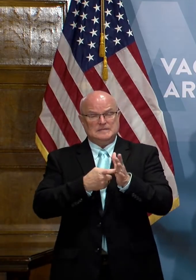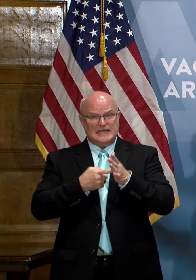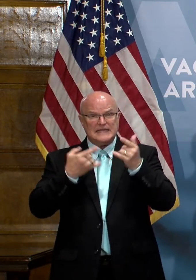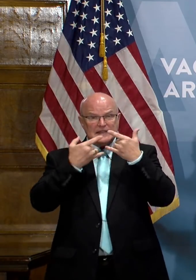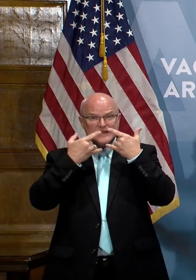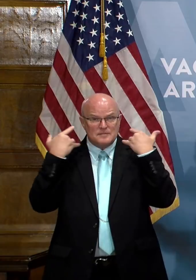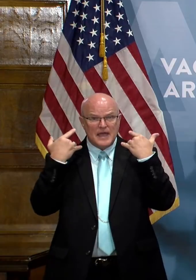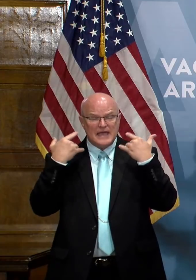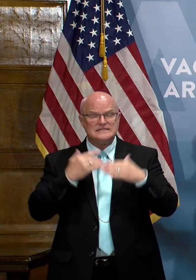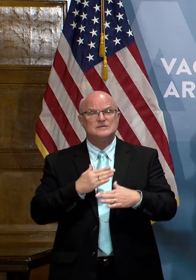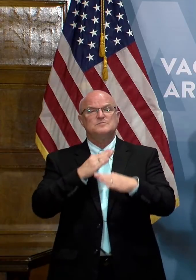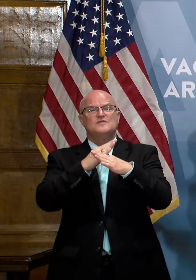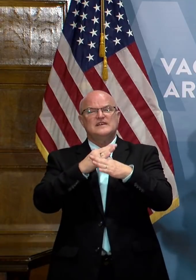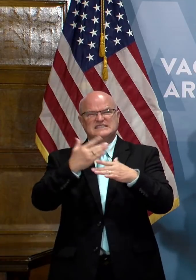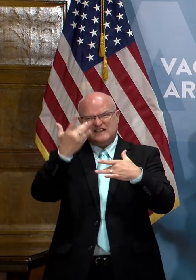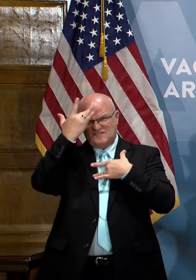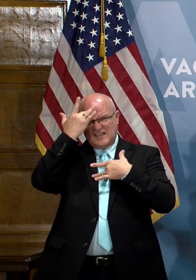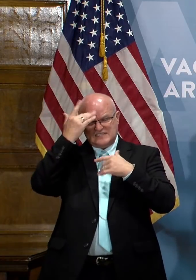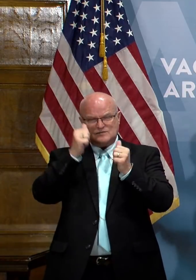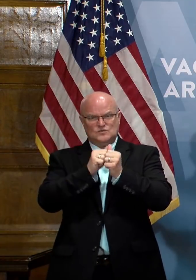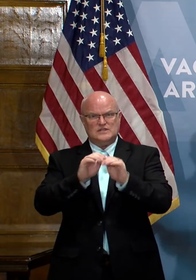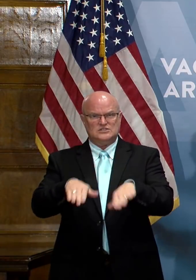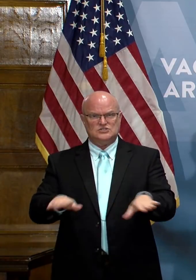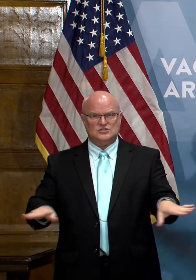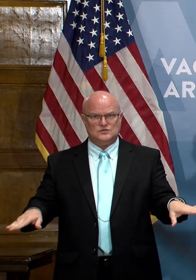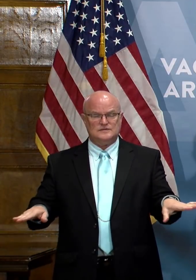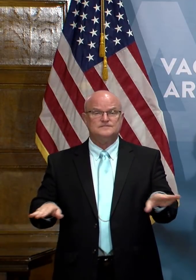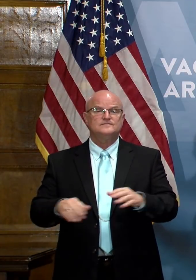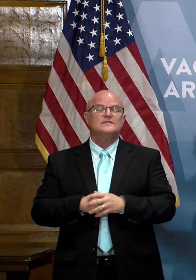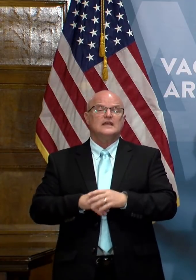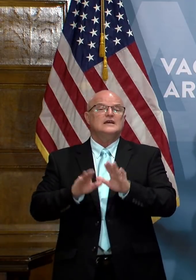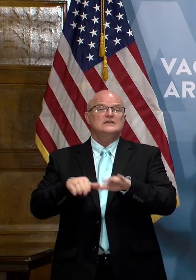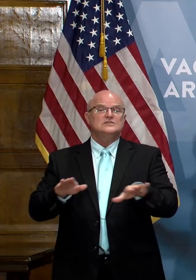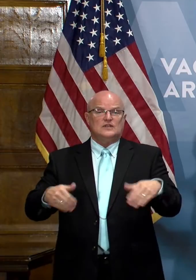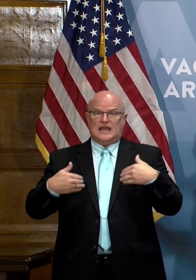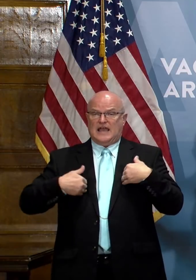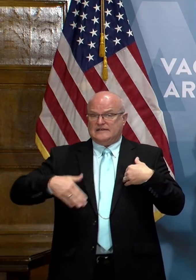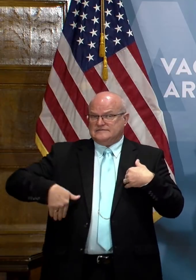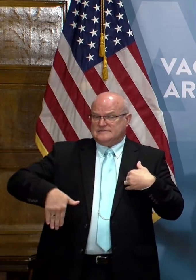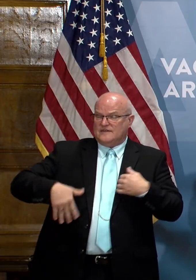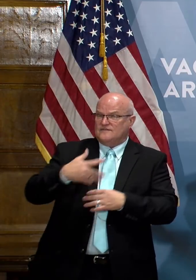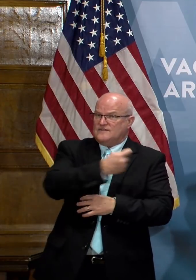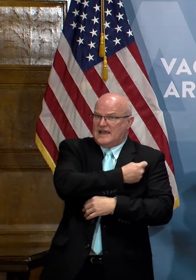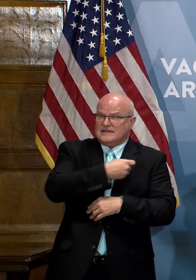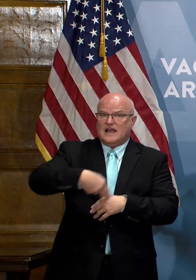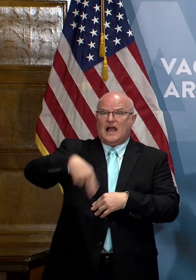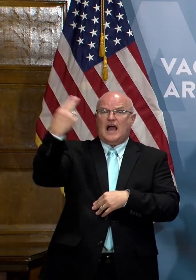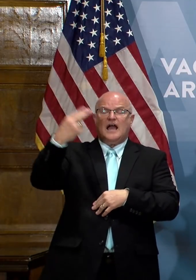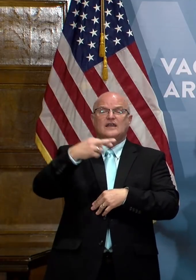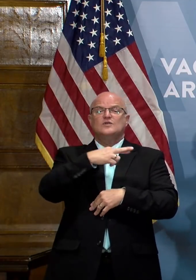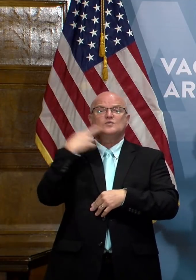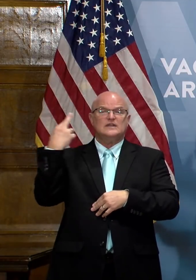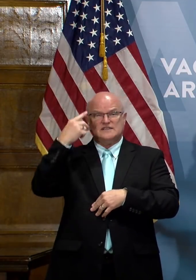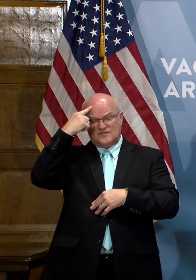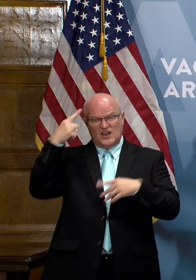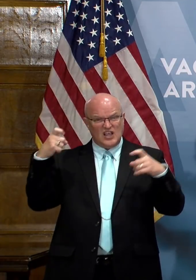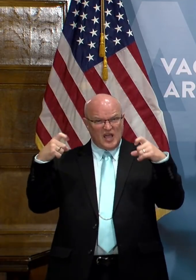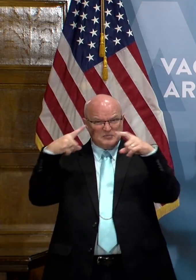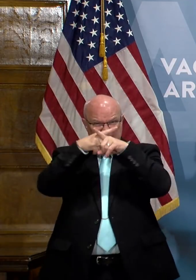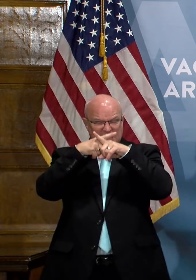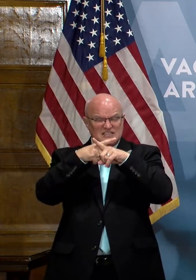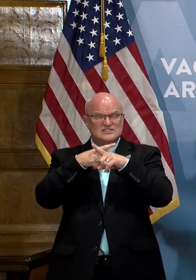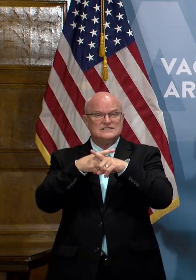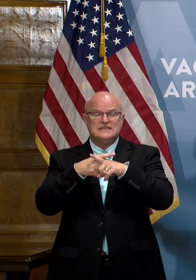mask, prevents infection in children. Children that are not vaccinated are at higher risk for complications. And